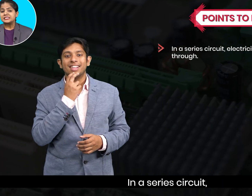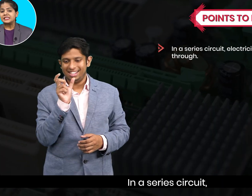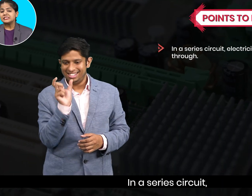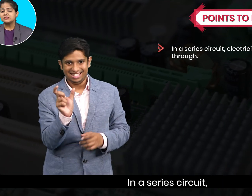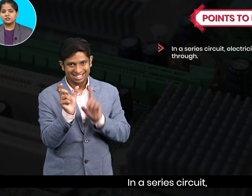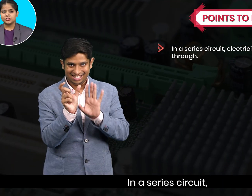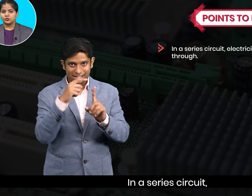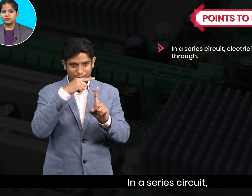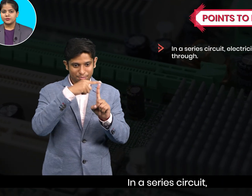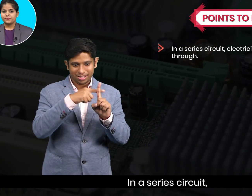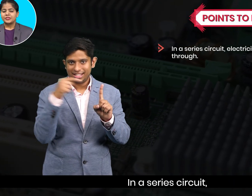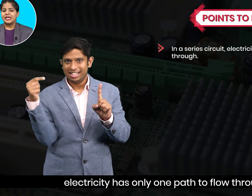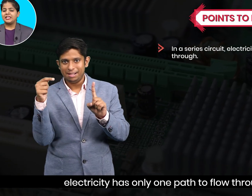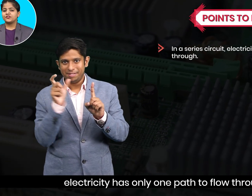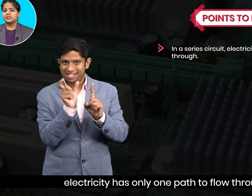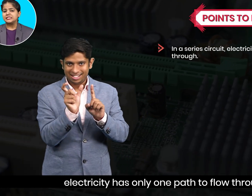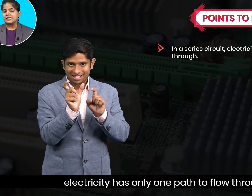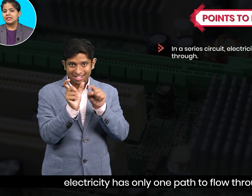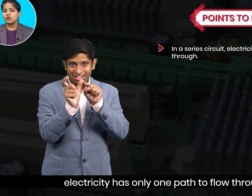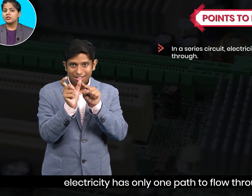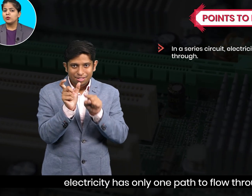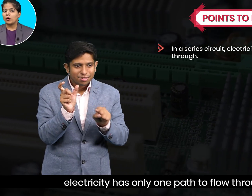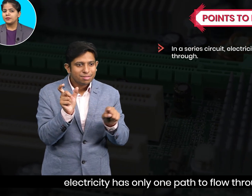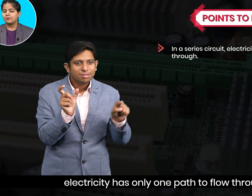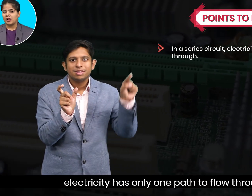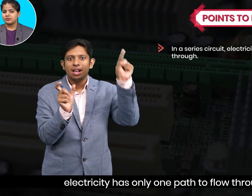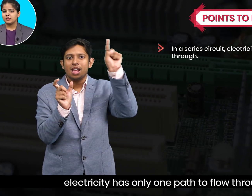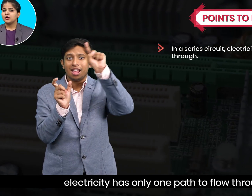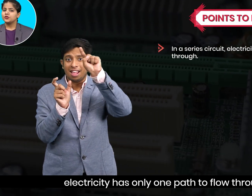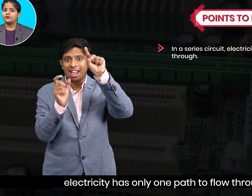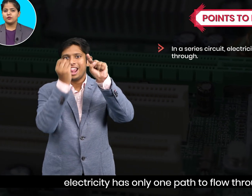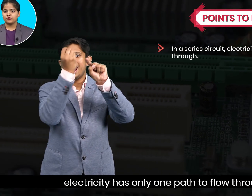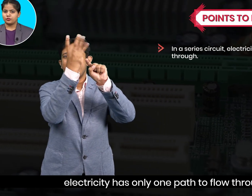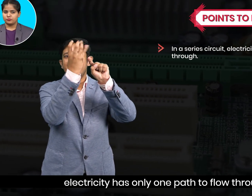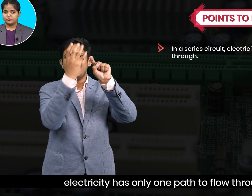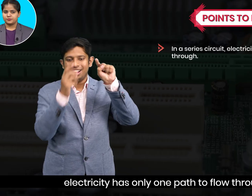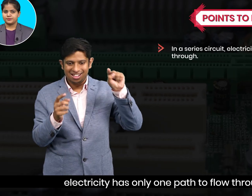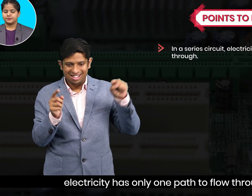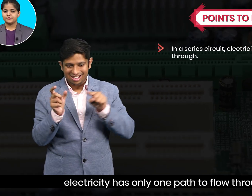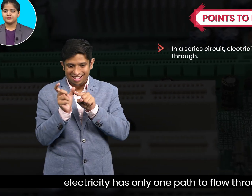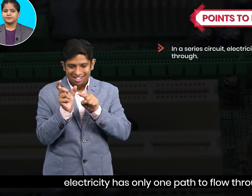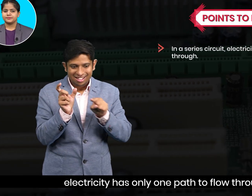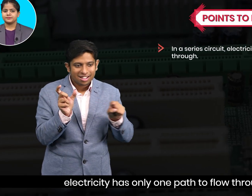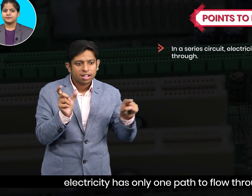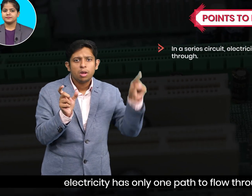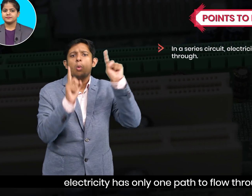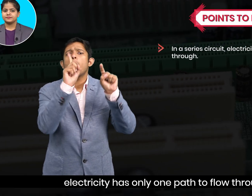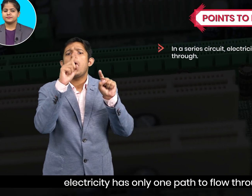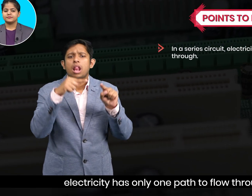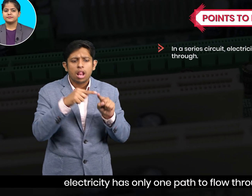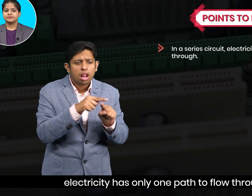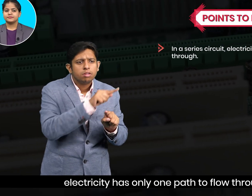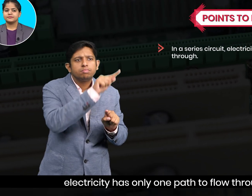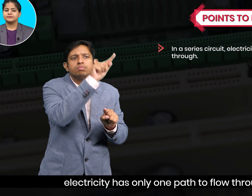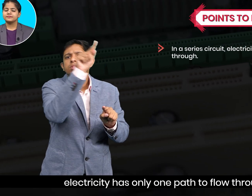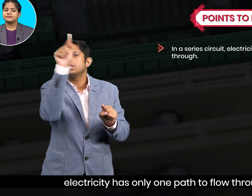In a series circuit, electricity has only one path to flow through.